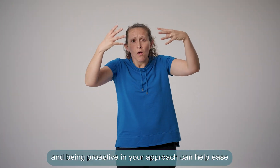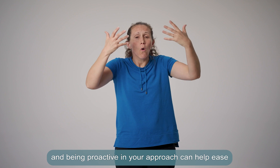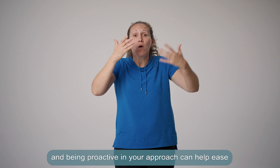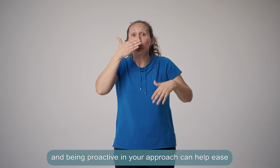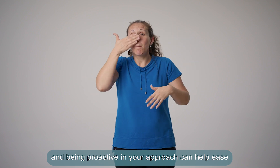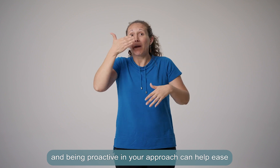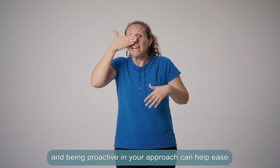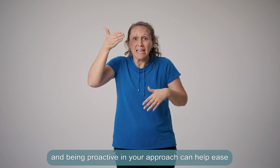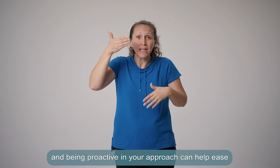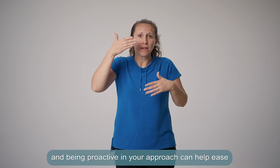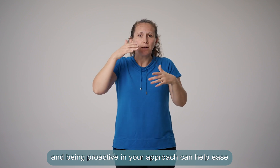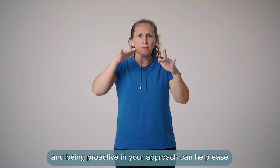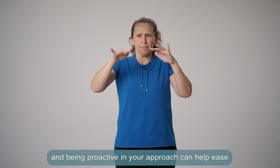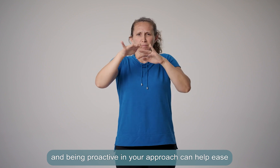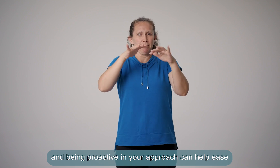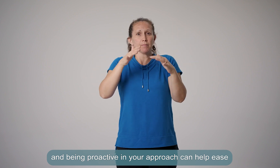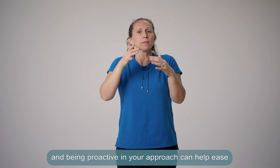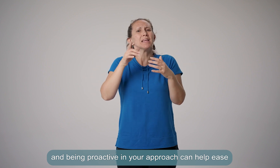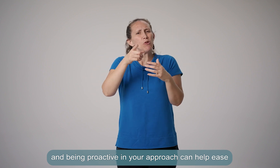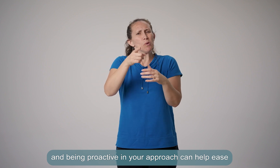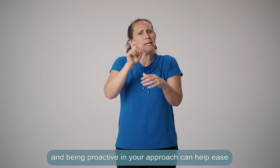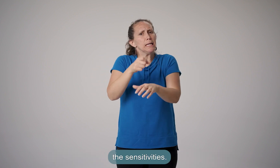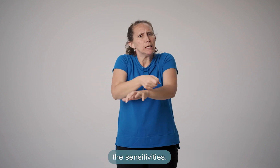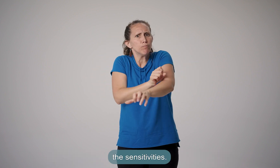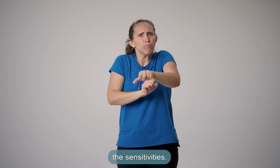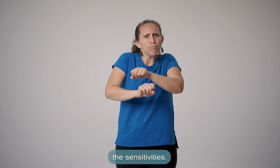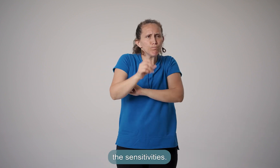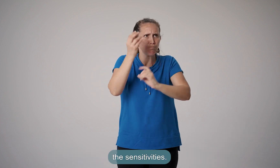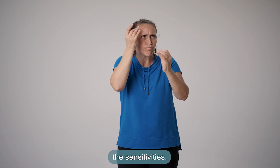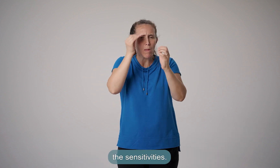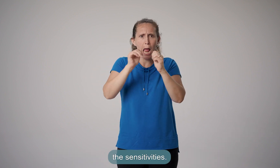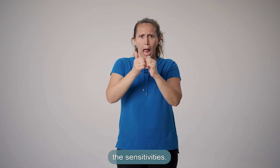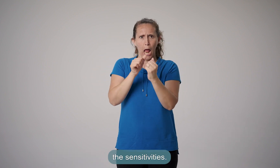being proactive in your approach can help ease the sensitivities.